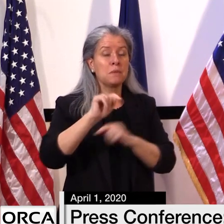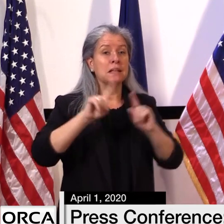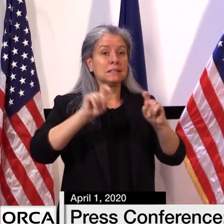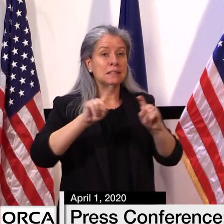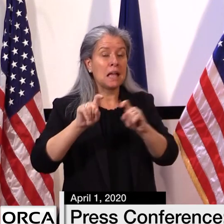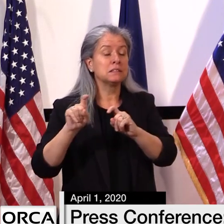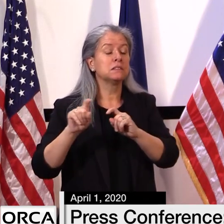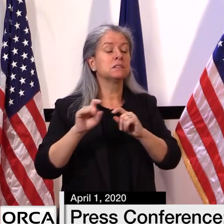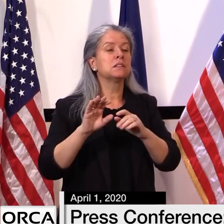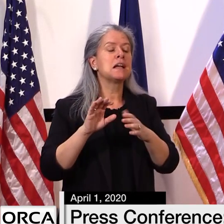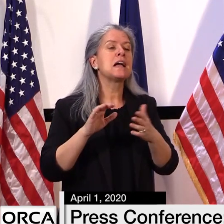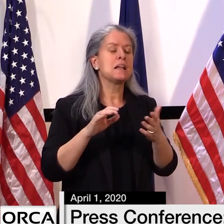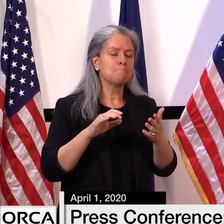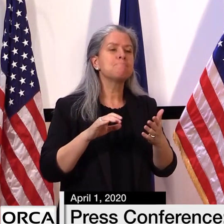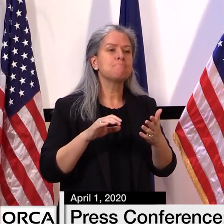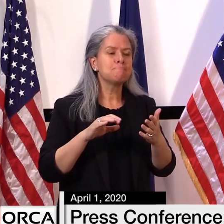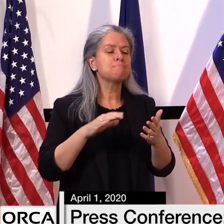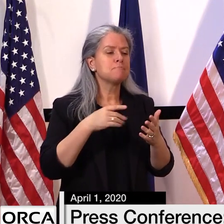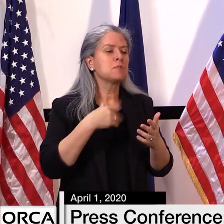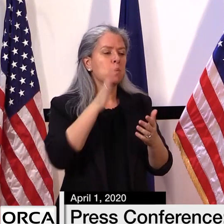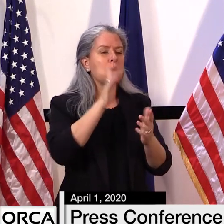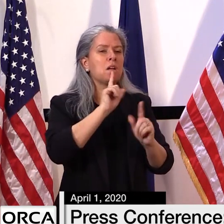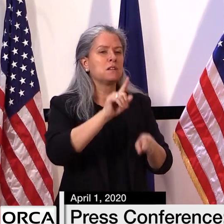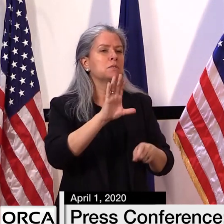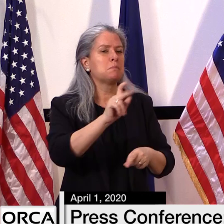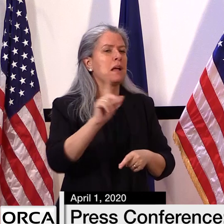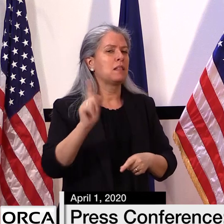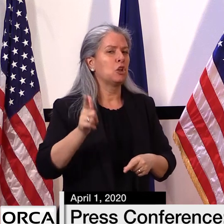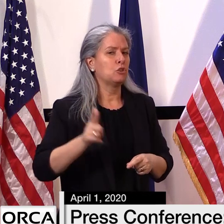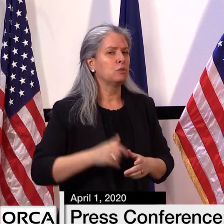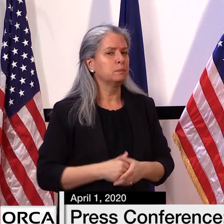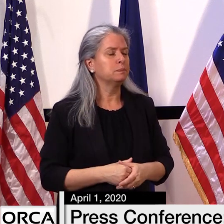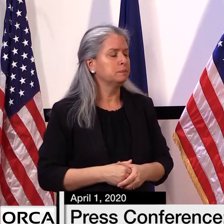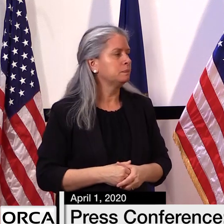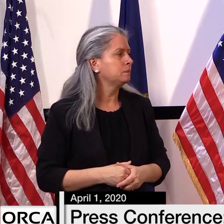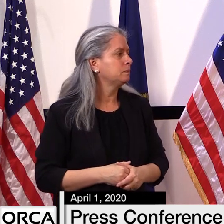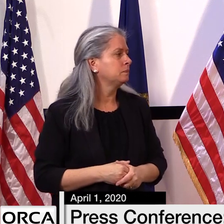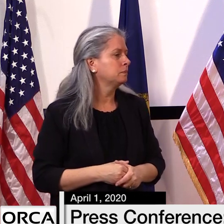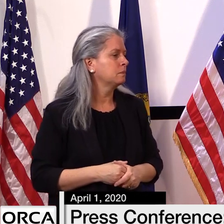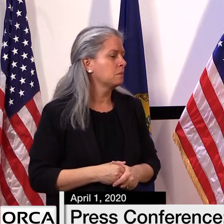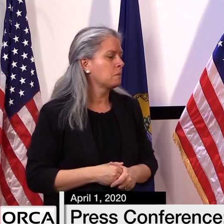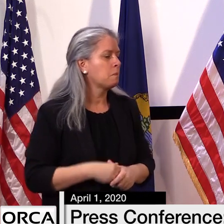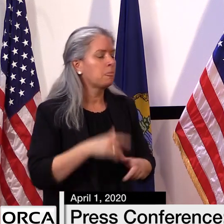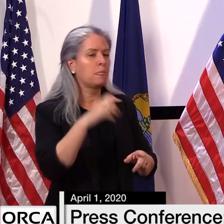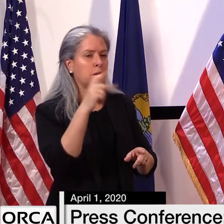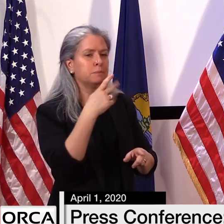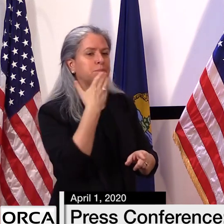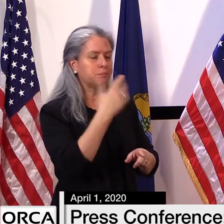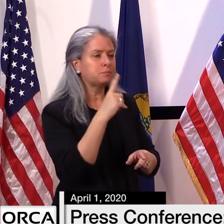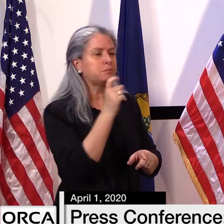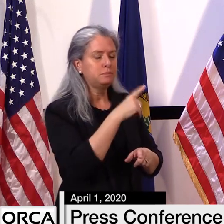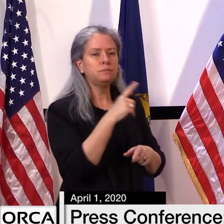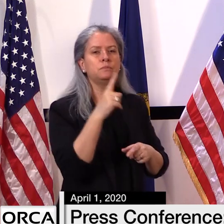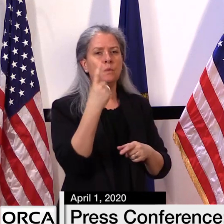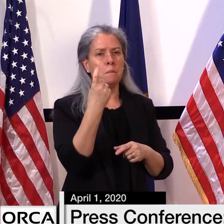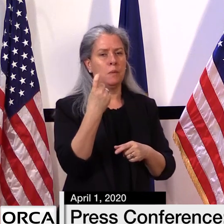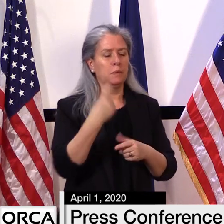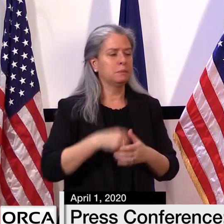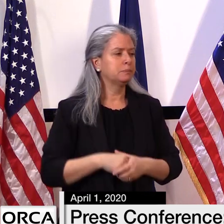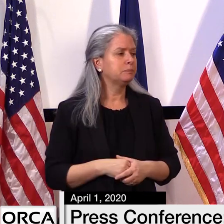those who are seeking to obtain their license for the first time. All right, and one other question,